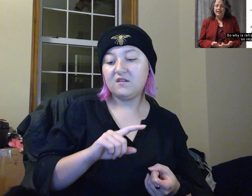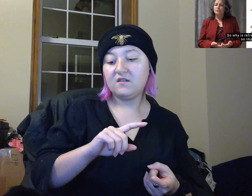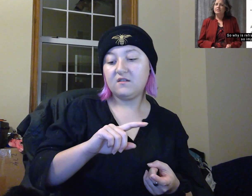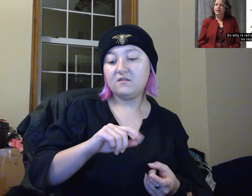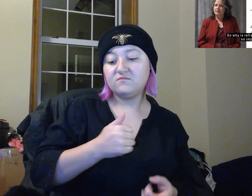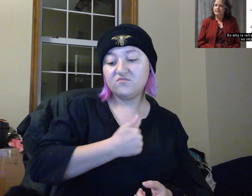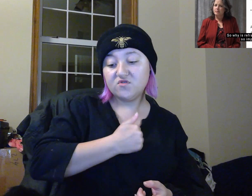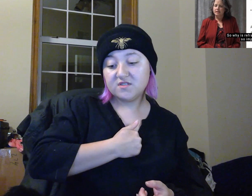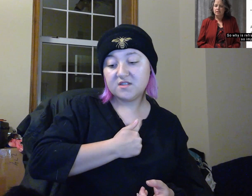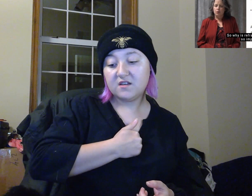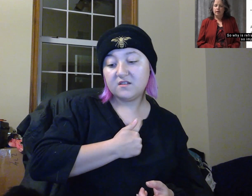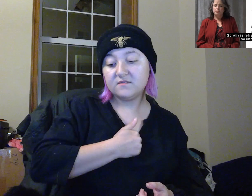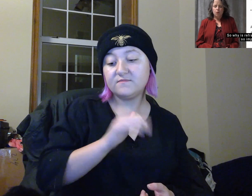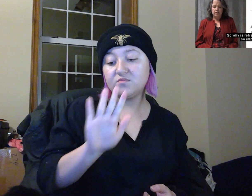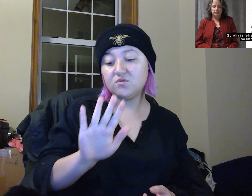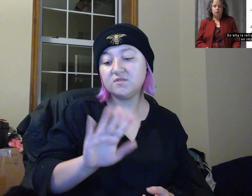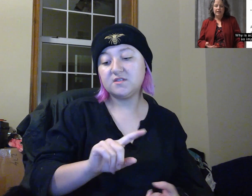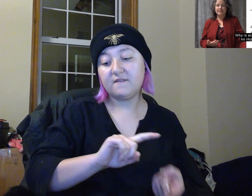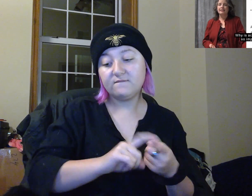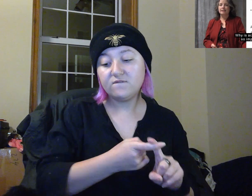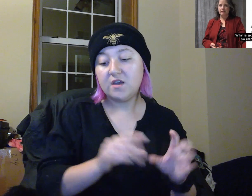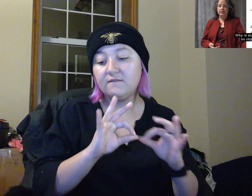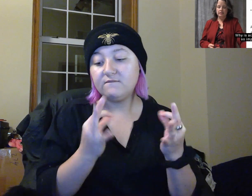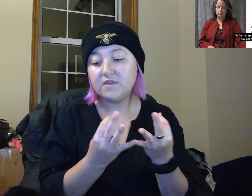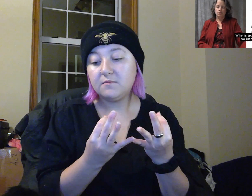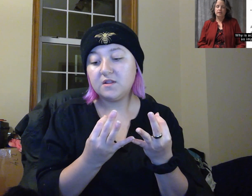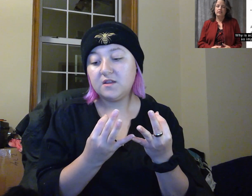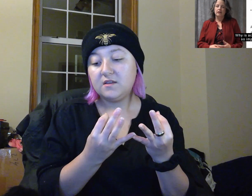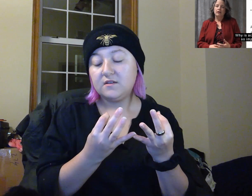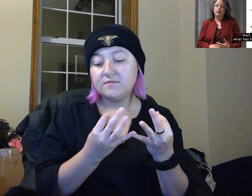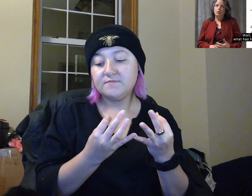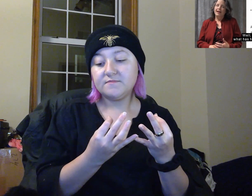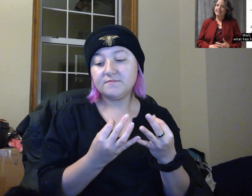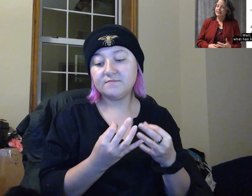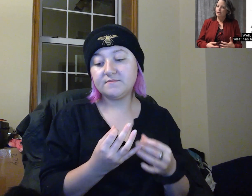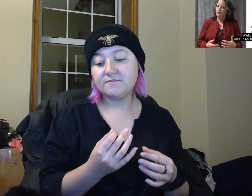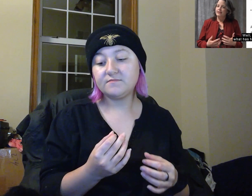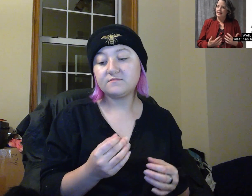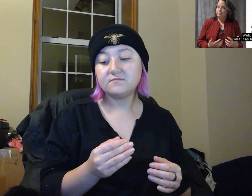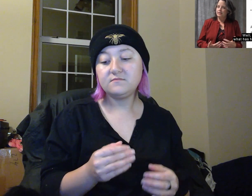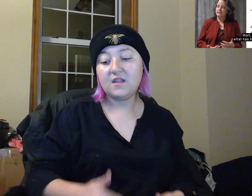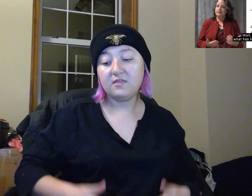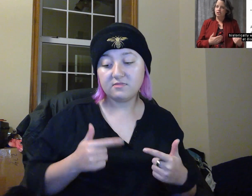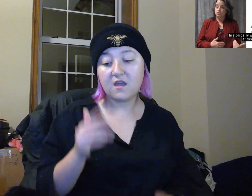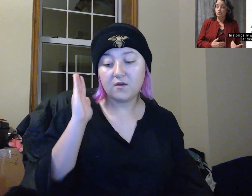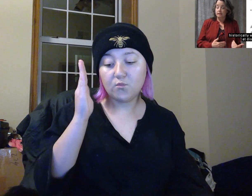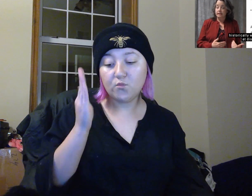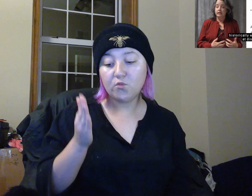So why is reframing disability so important? Why is accessibility so important? Well, I think what has happened